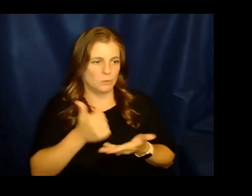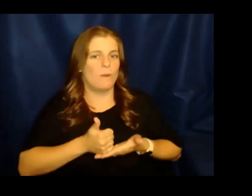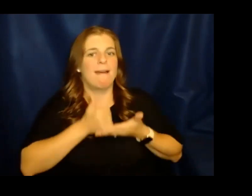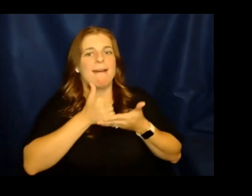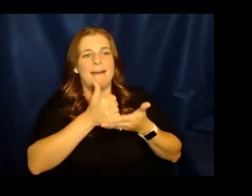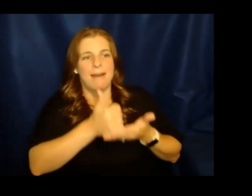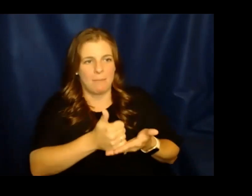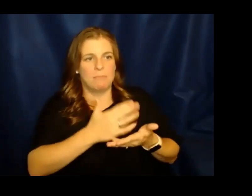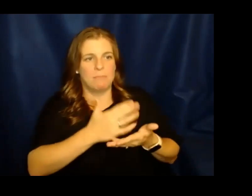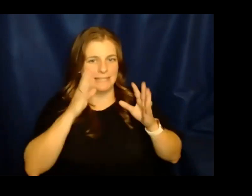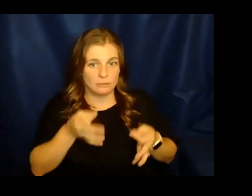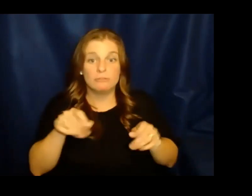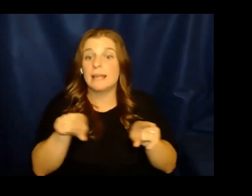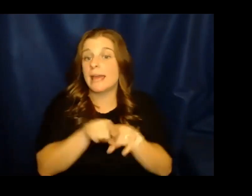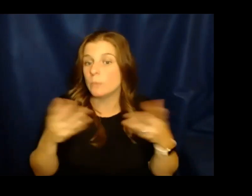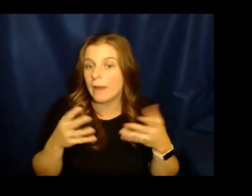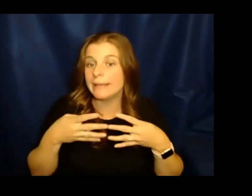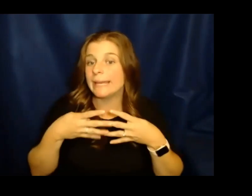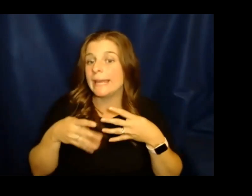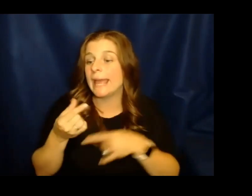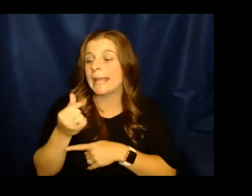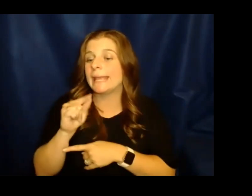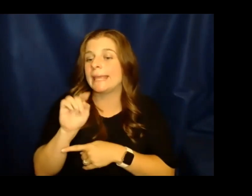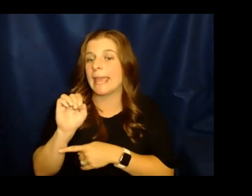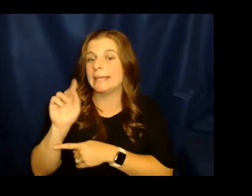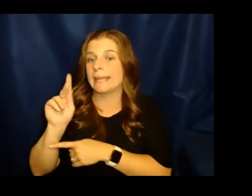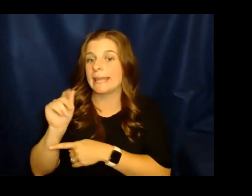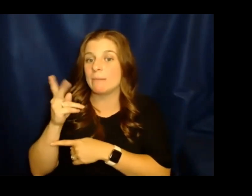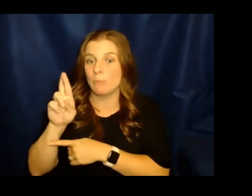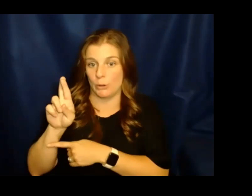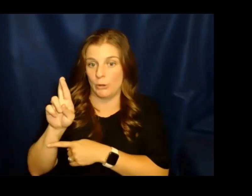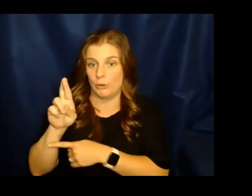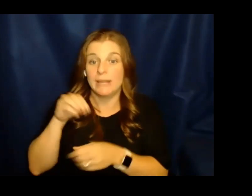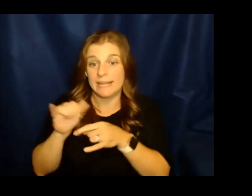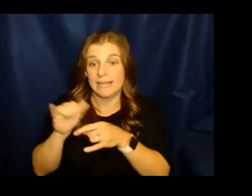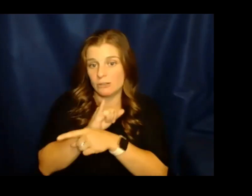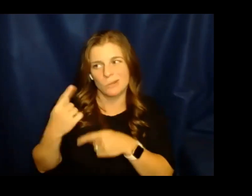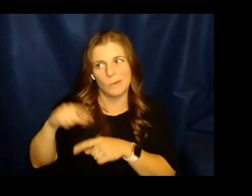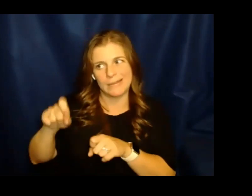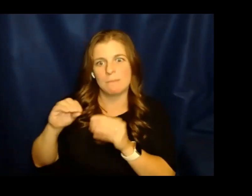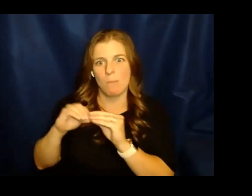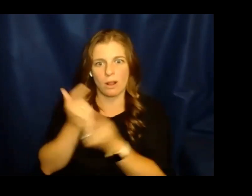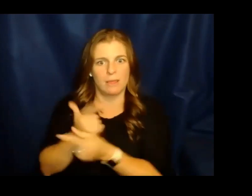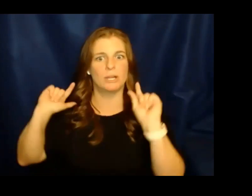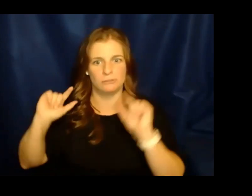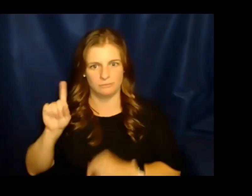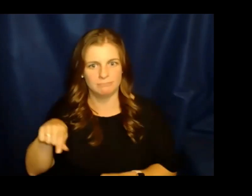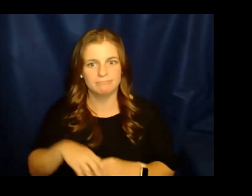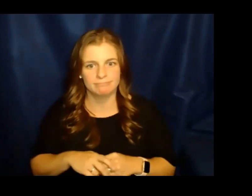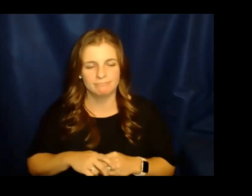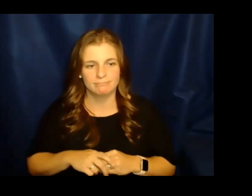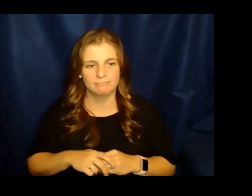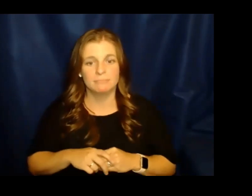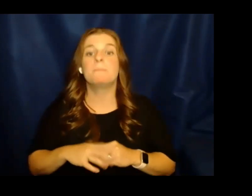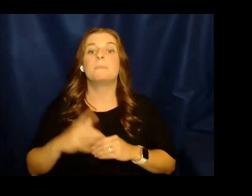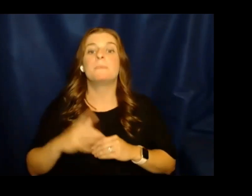as a gatekeeper in an industry that needs more liberation. Because all too often we